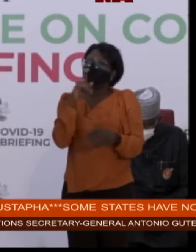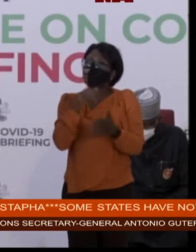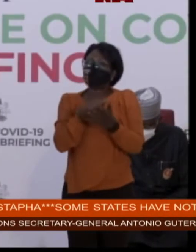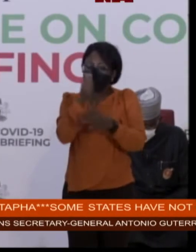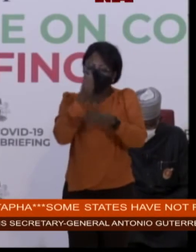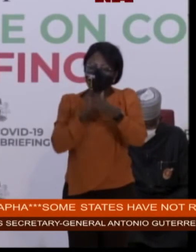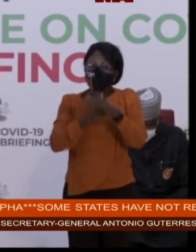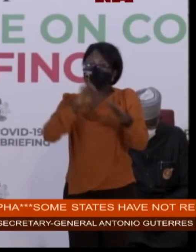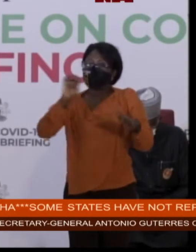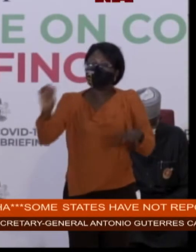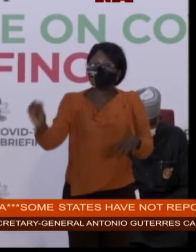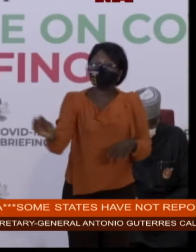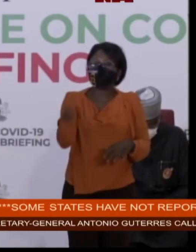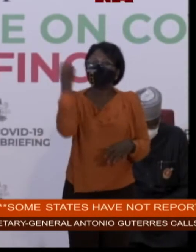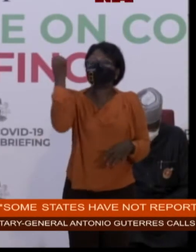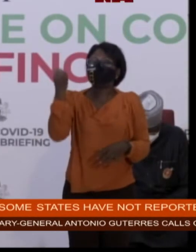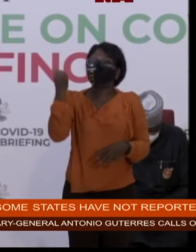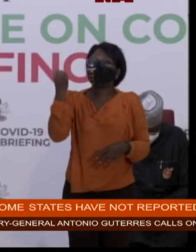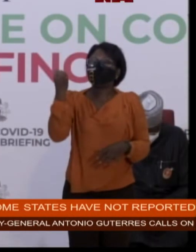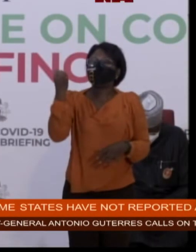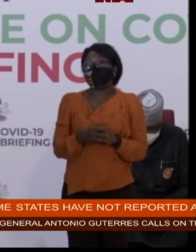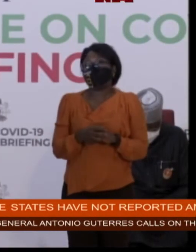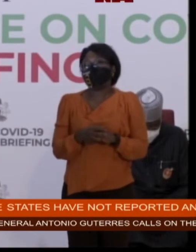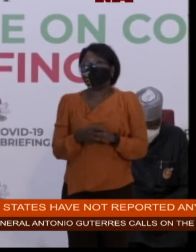use authorization.